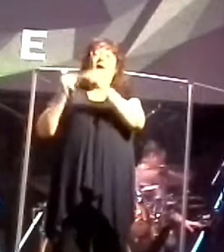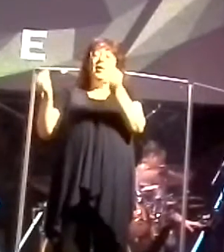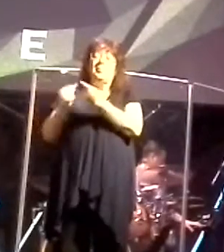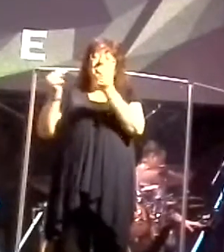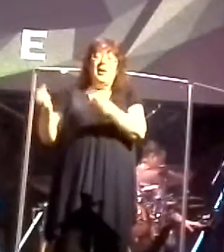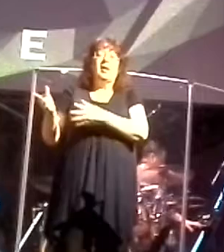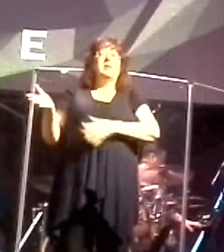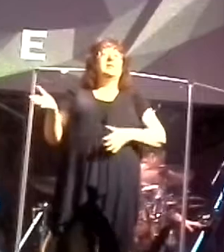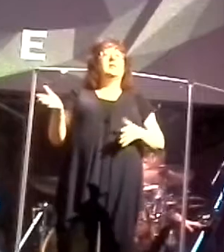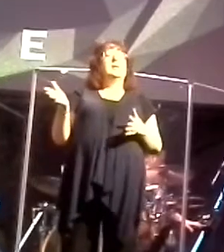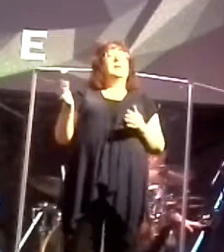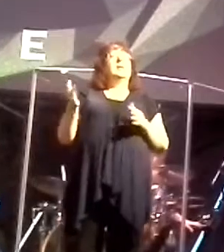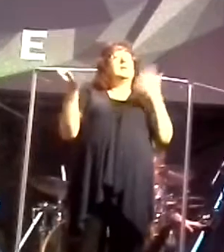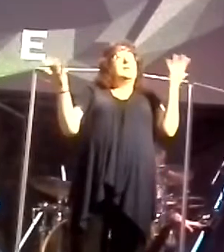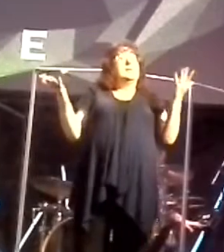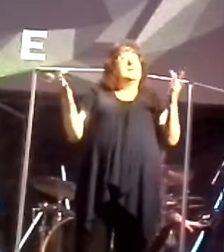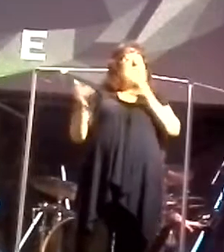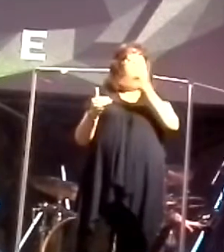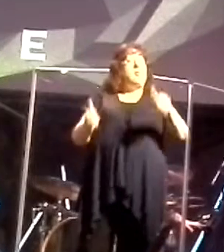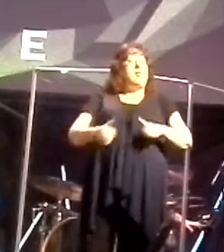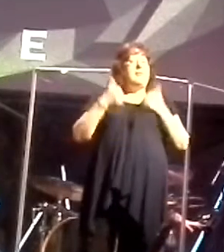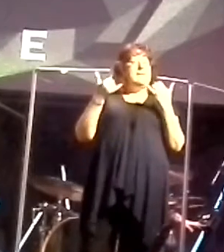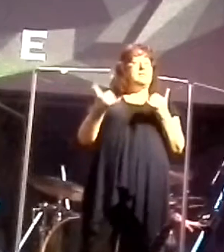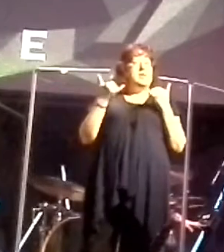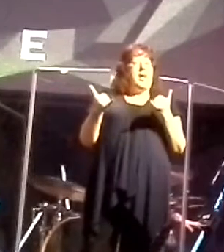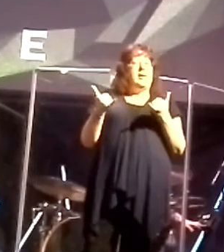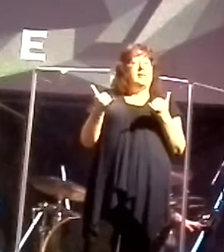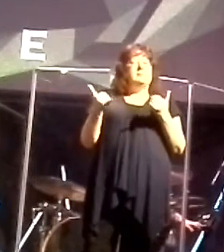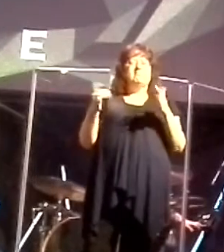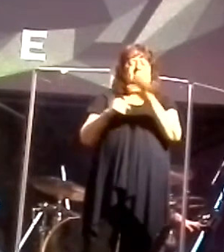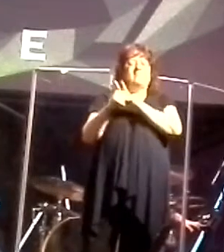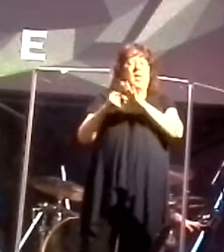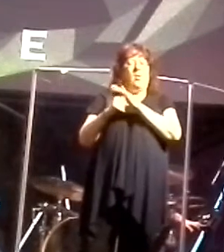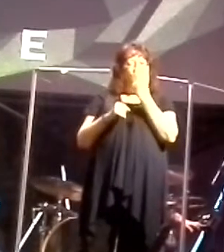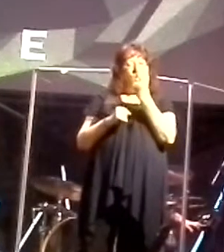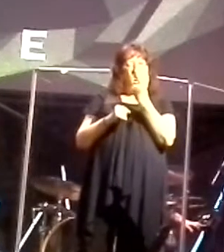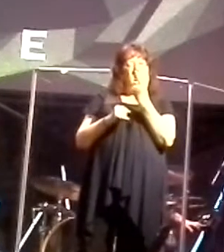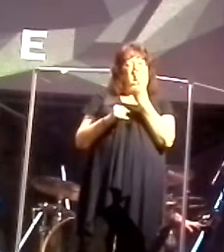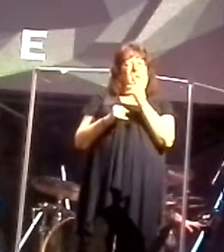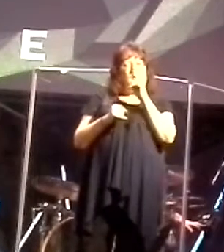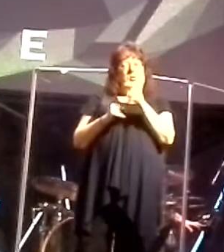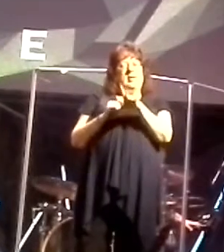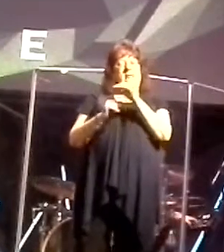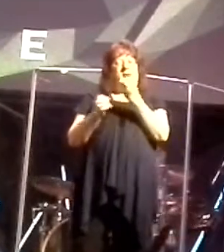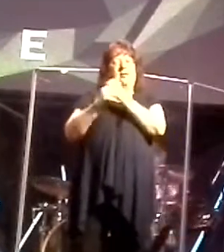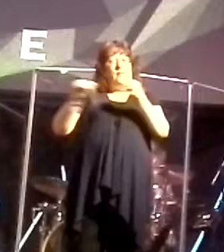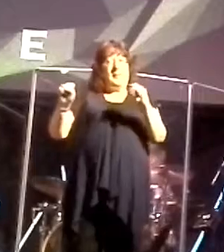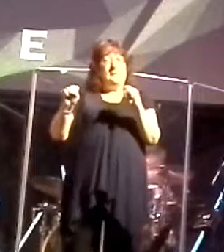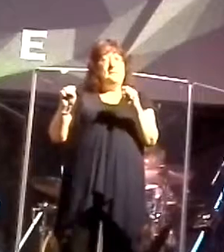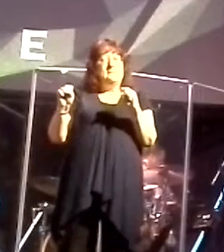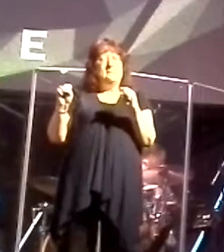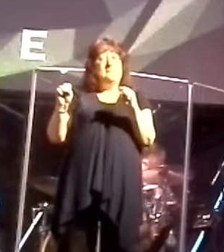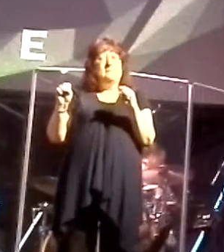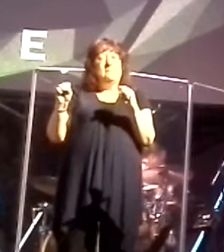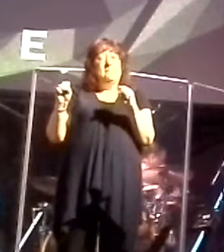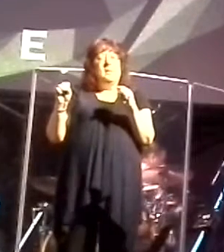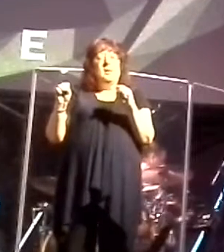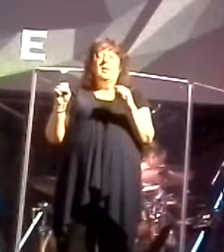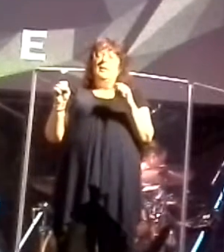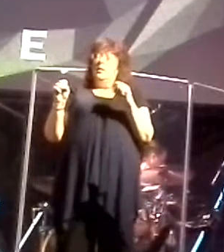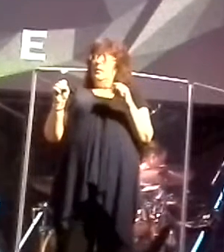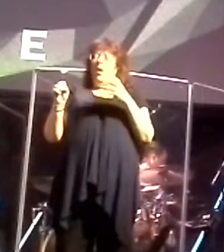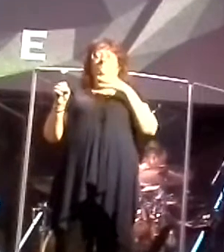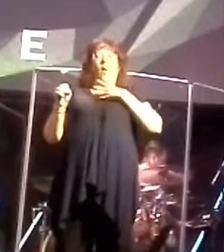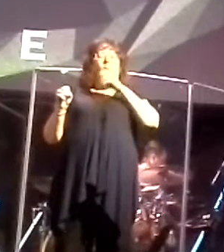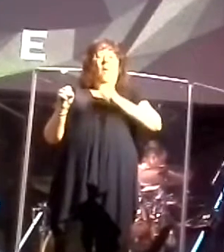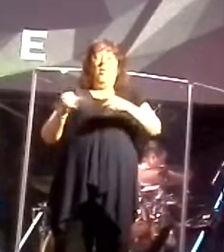their lives. So, what is it in your life today? What area, one area, do you need to find freedom? What area of your life can you take off